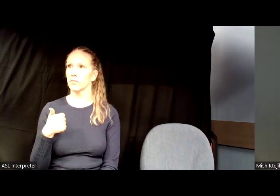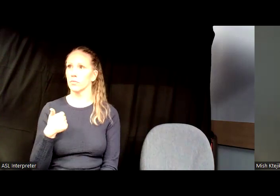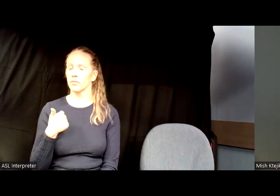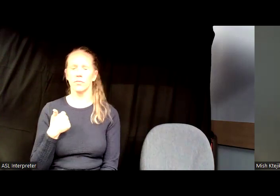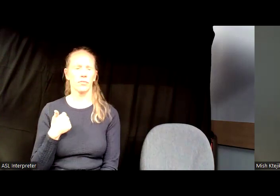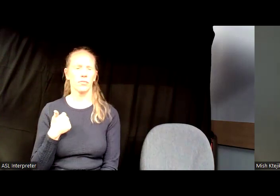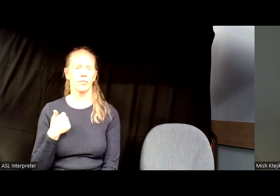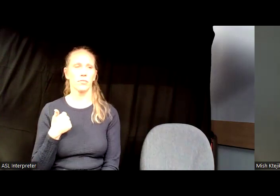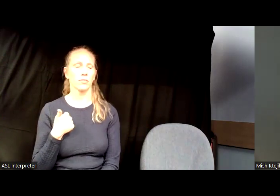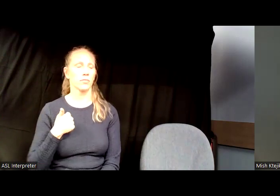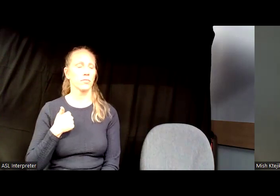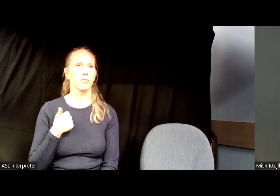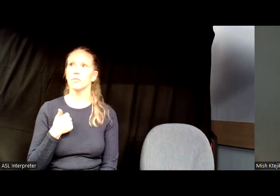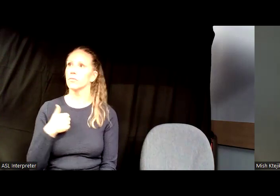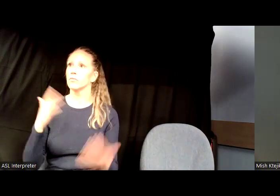Next.